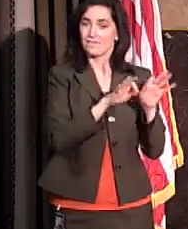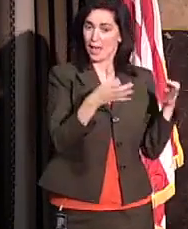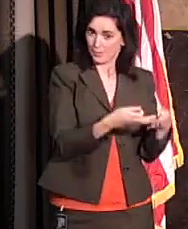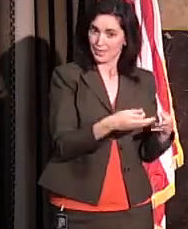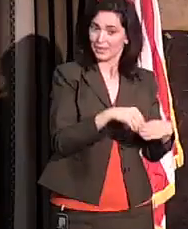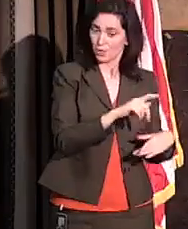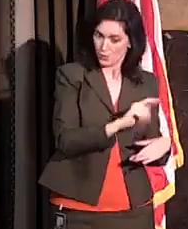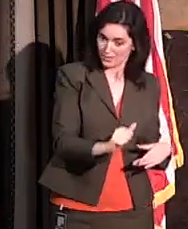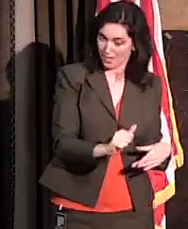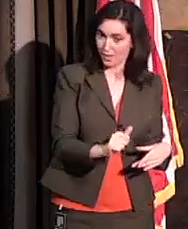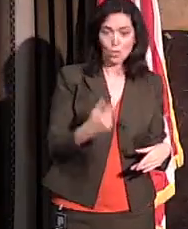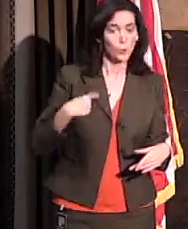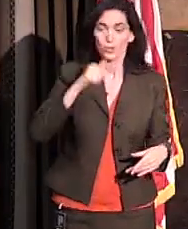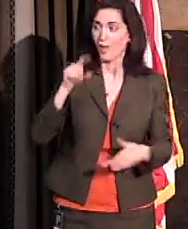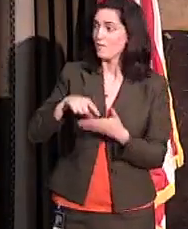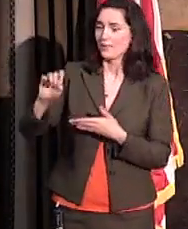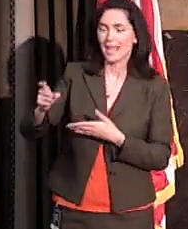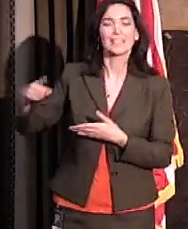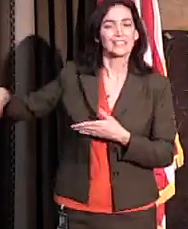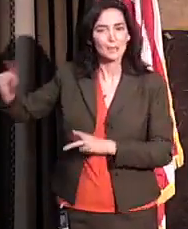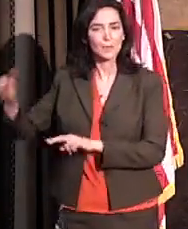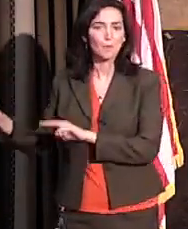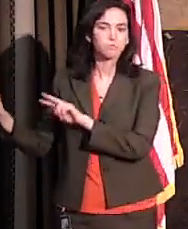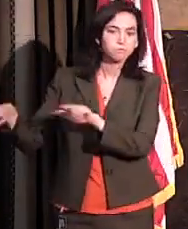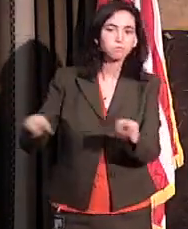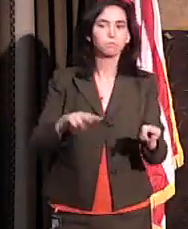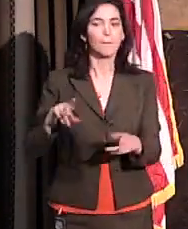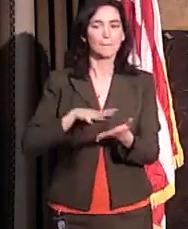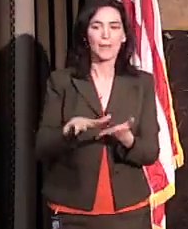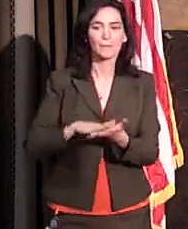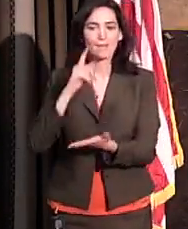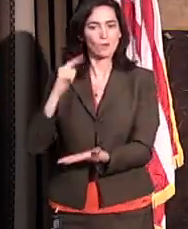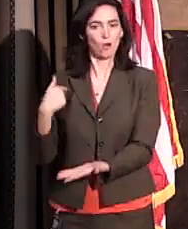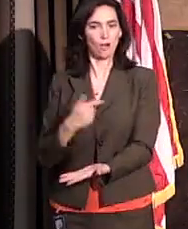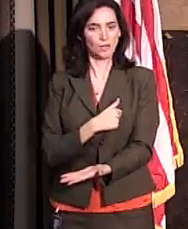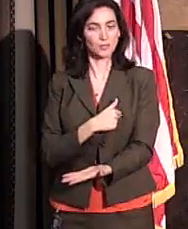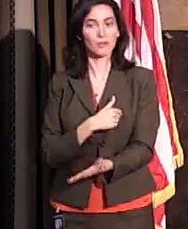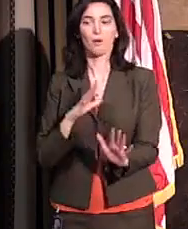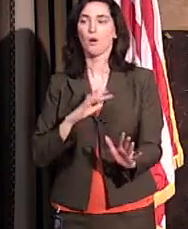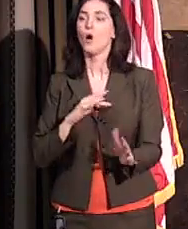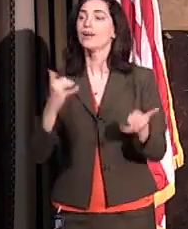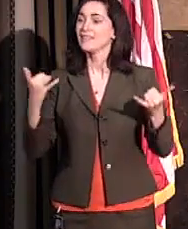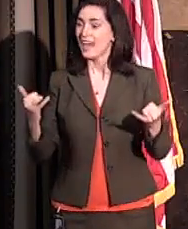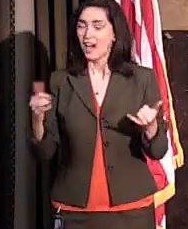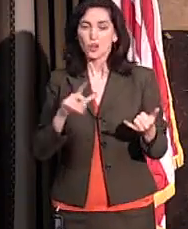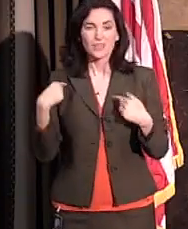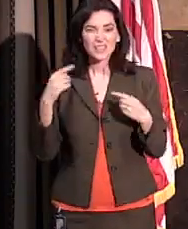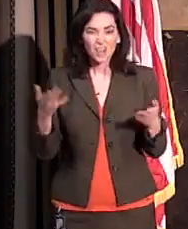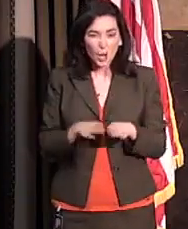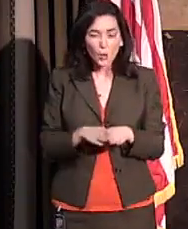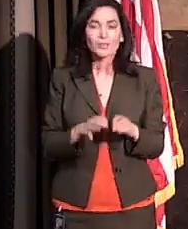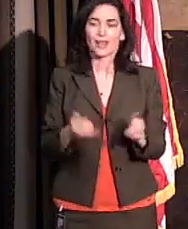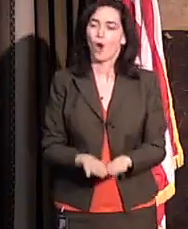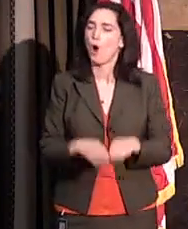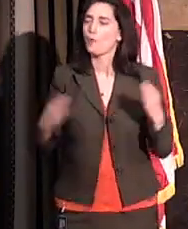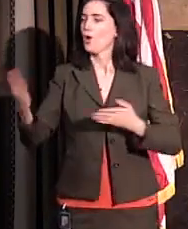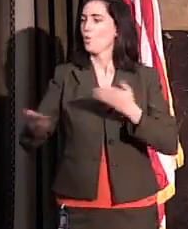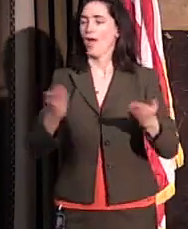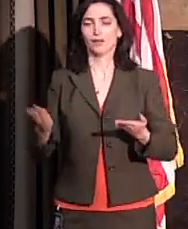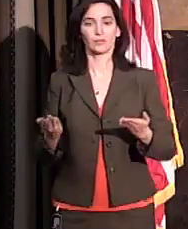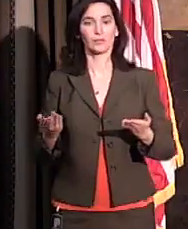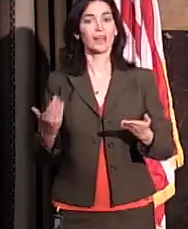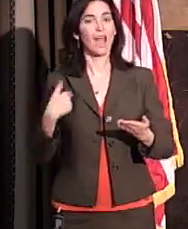I didn't have to pay. Now, as we open our doors back up to the world, we have a plan. We call it the